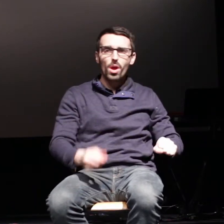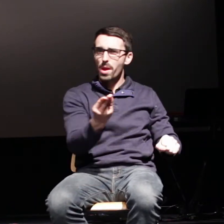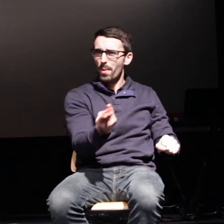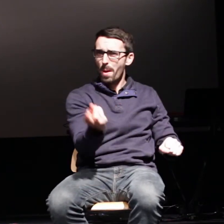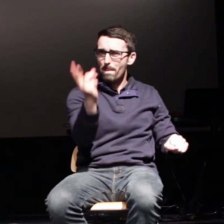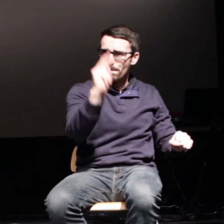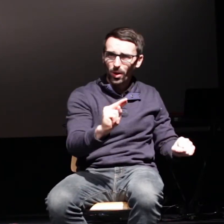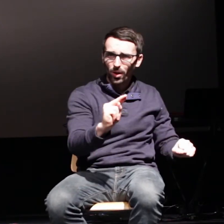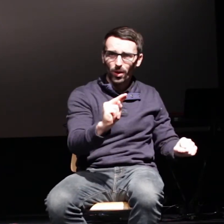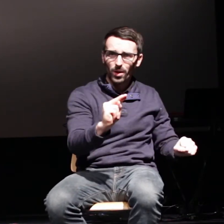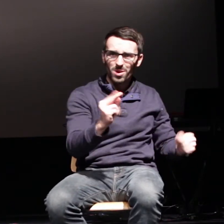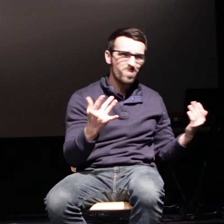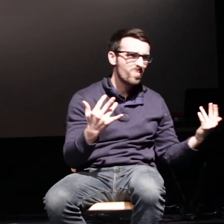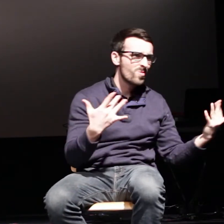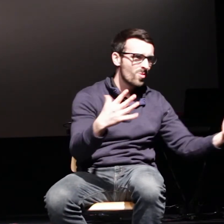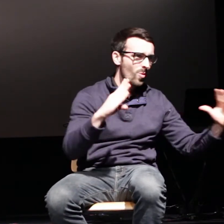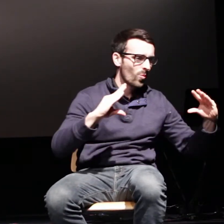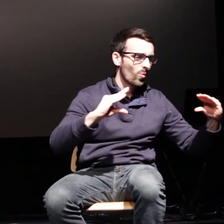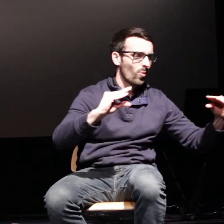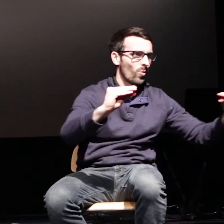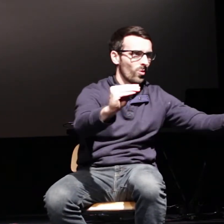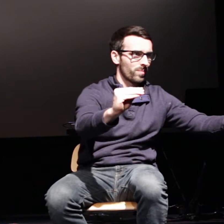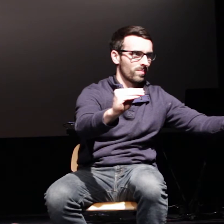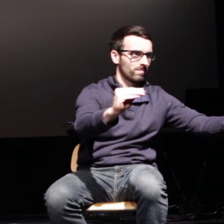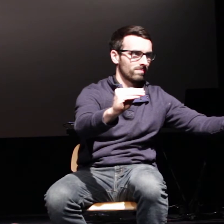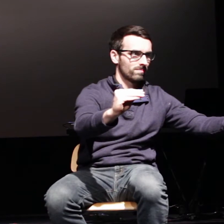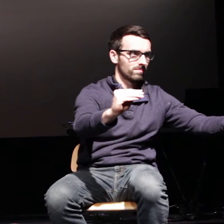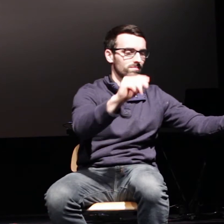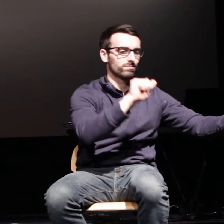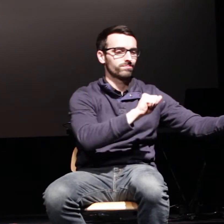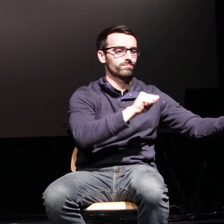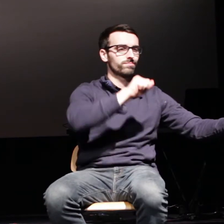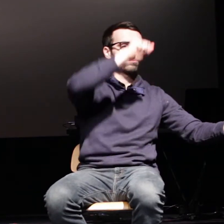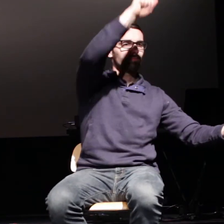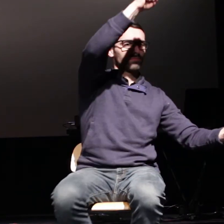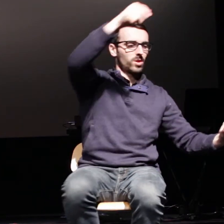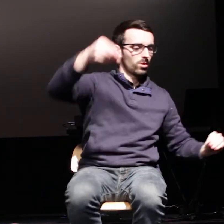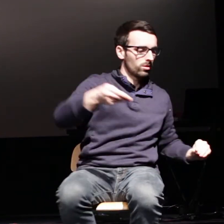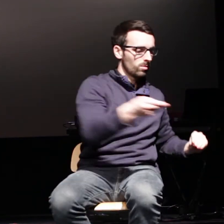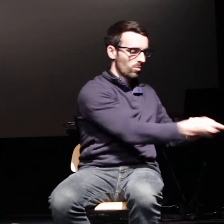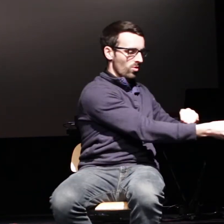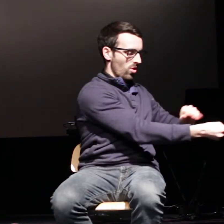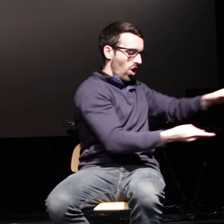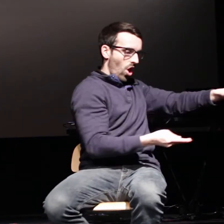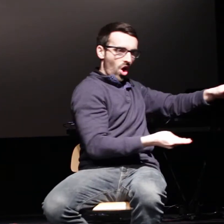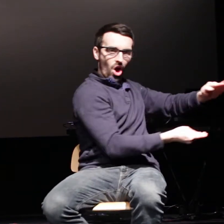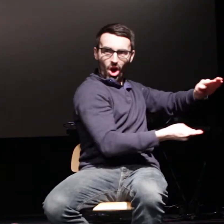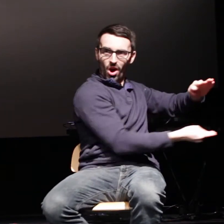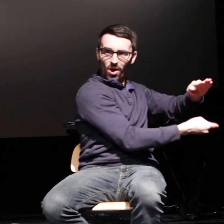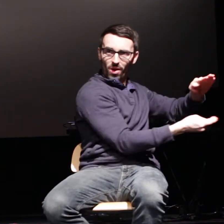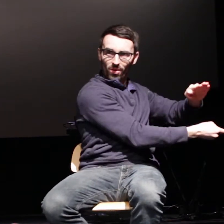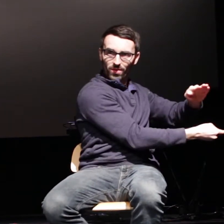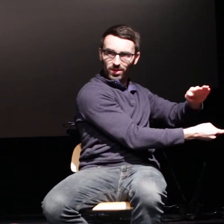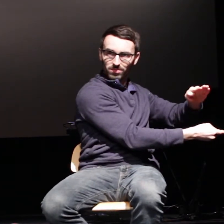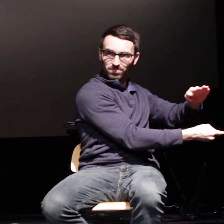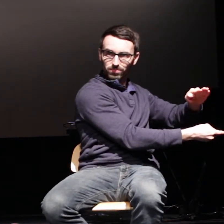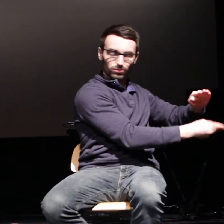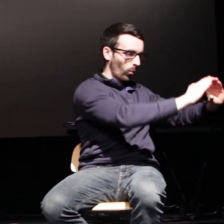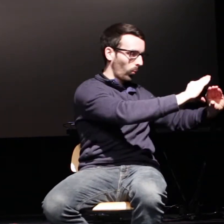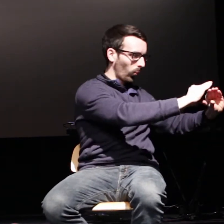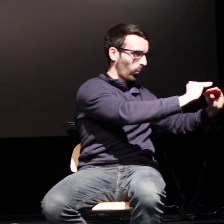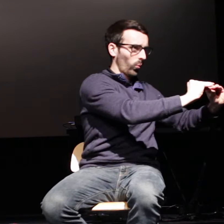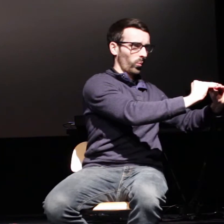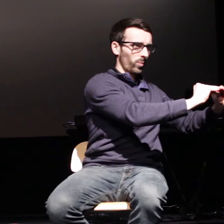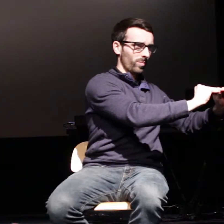seal the edges of the plastic. And then it would go into like that kind of oven thing right there where it would cook it and shrink wrap it down so it could